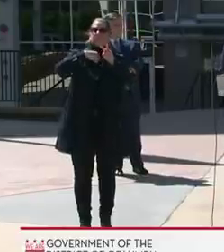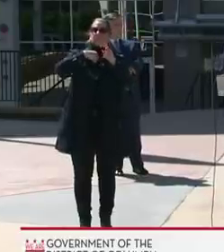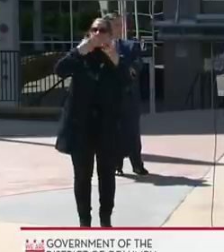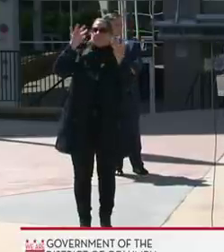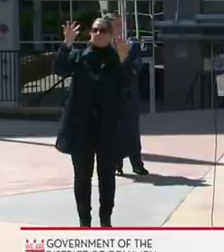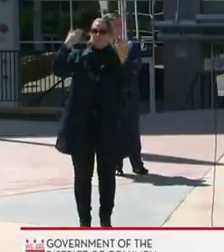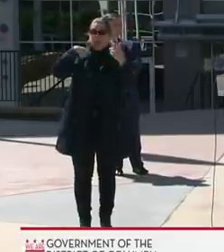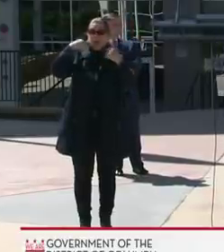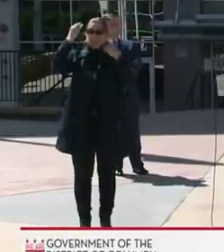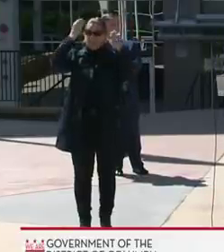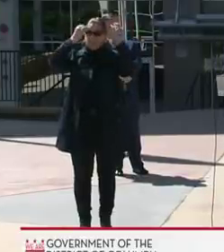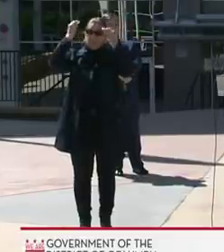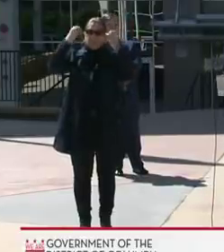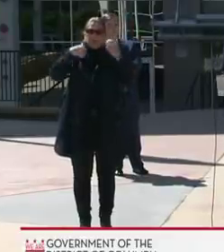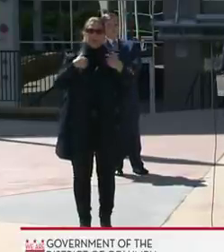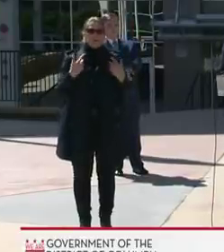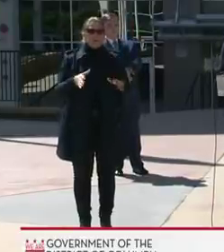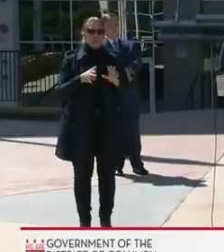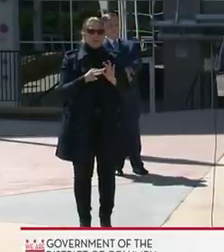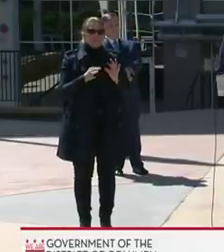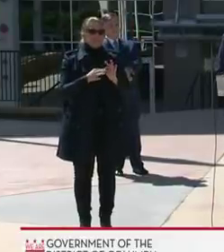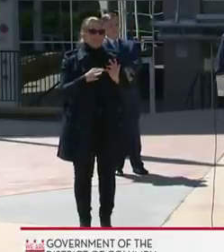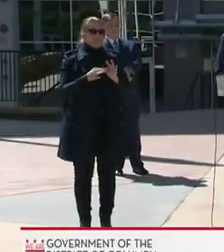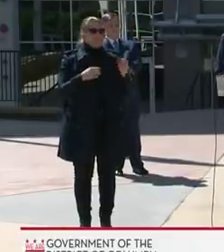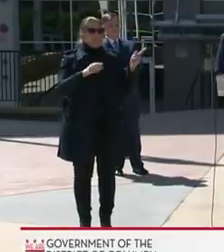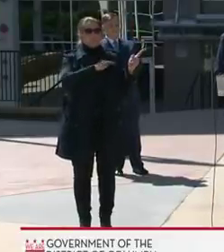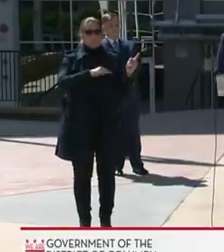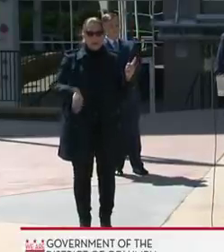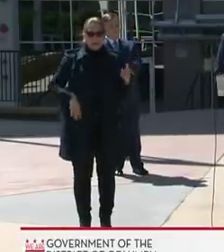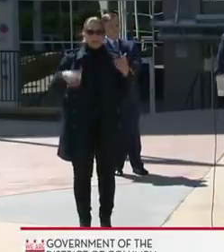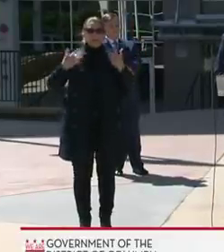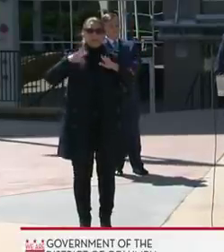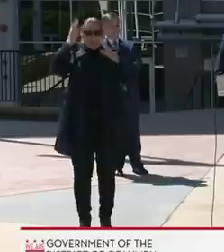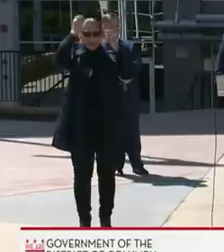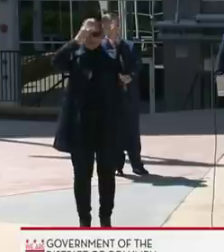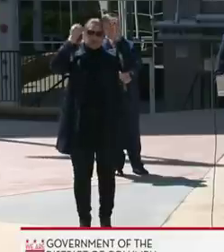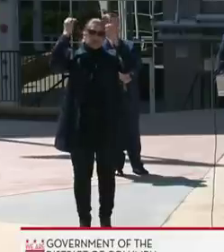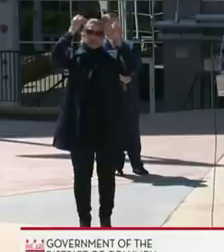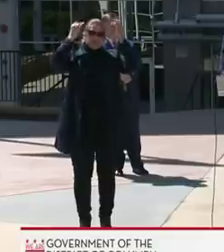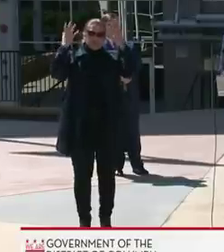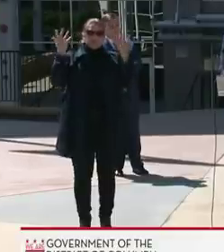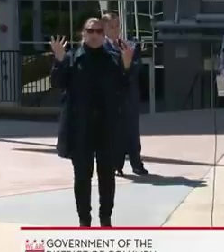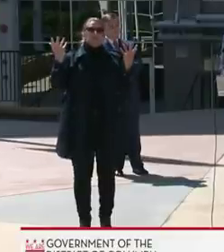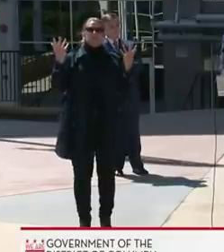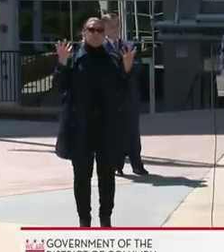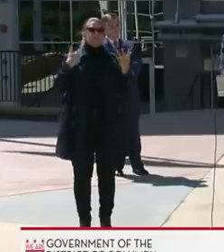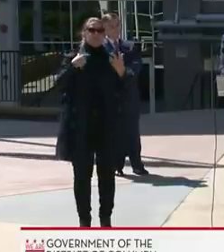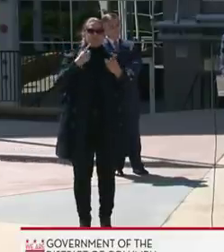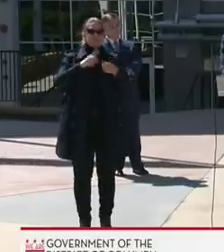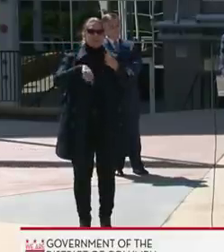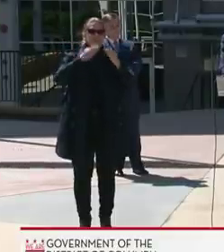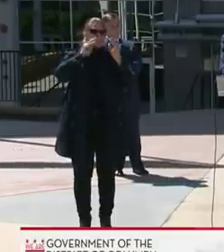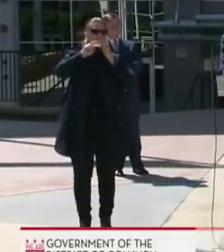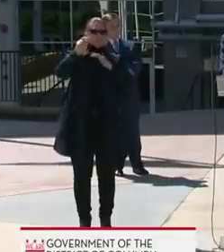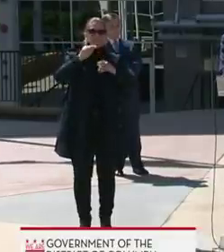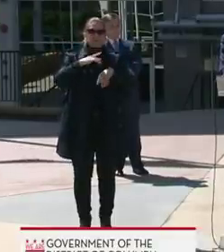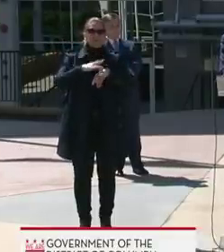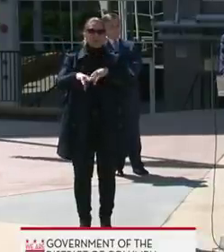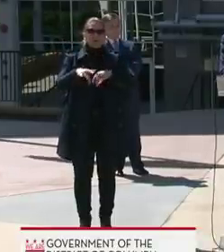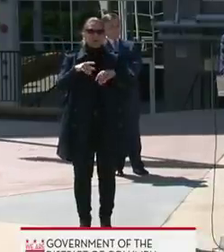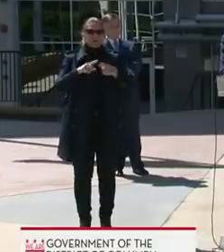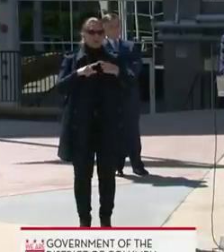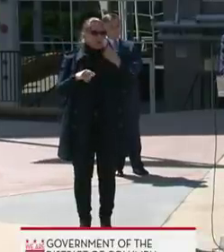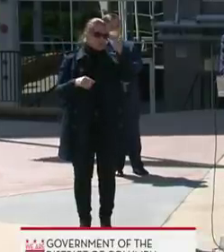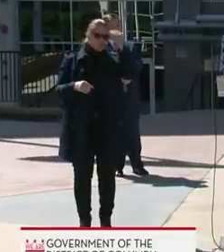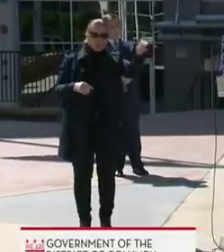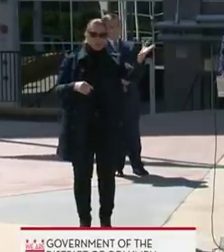in her head, but I would say it's too early. We changed the deadline for the budget from March 19th to May